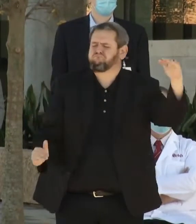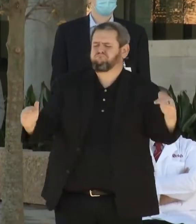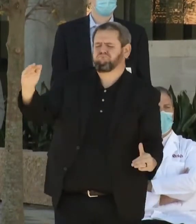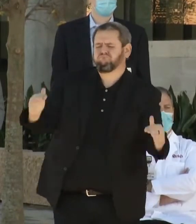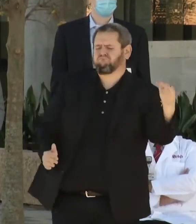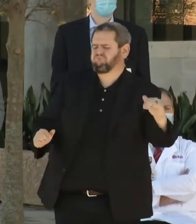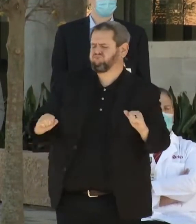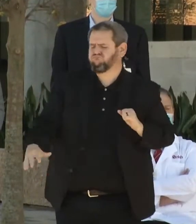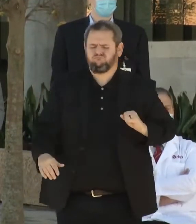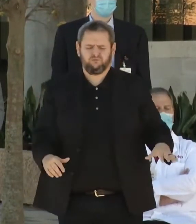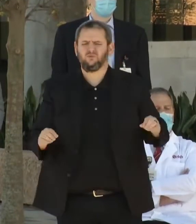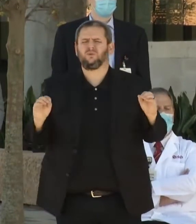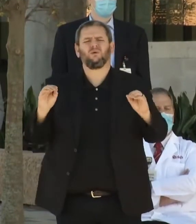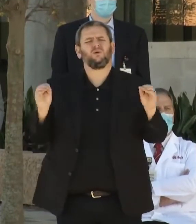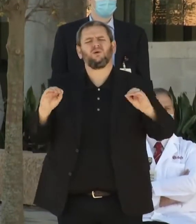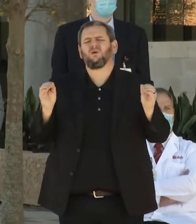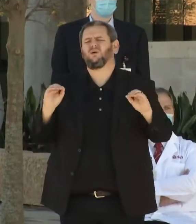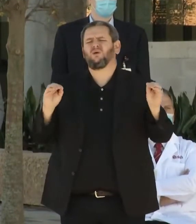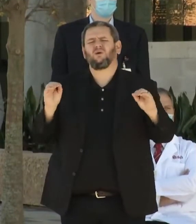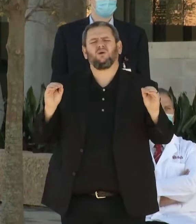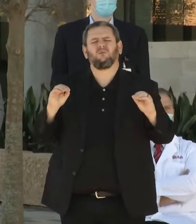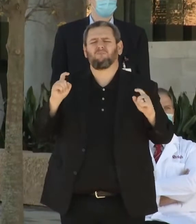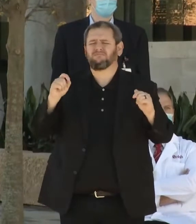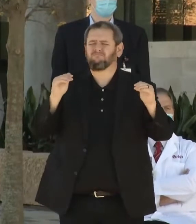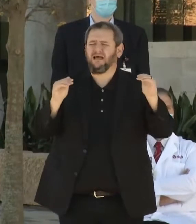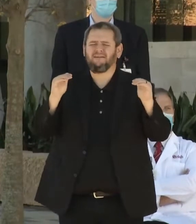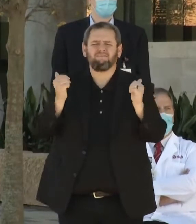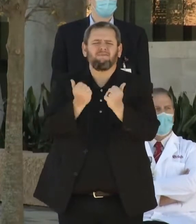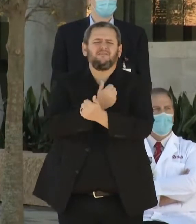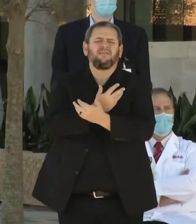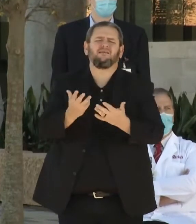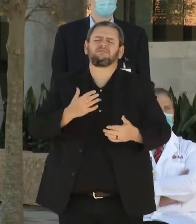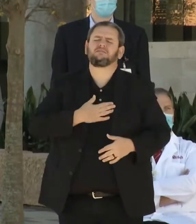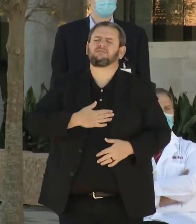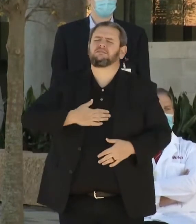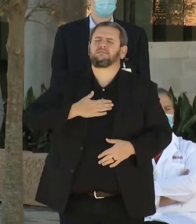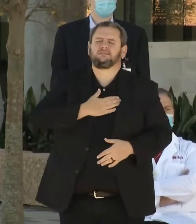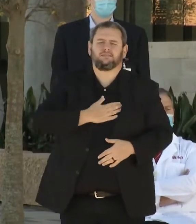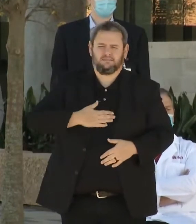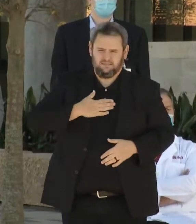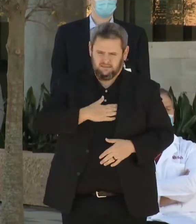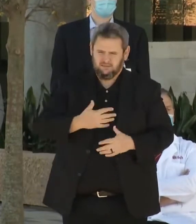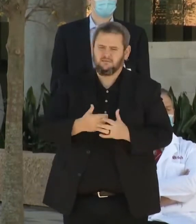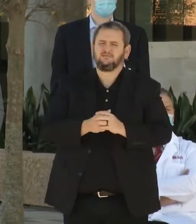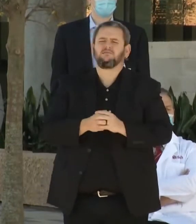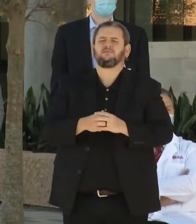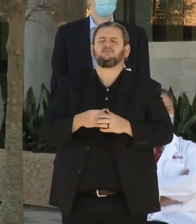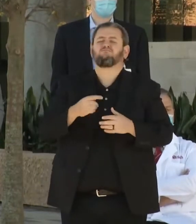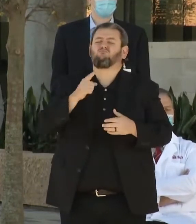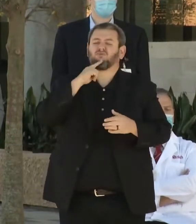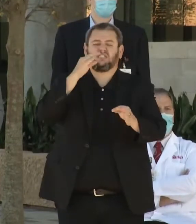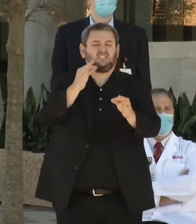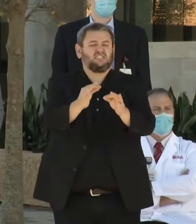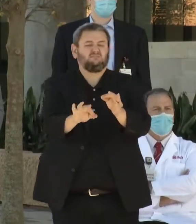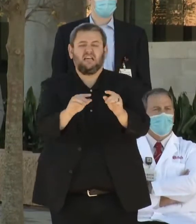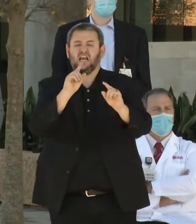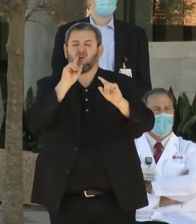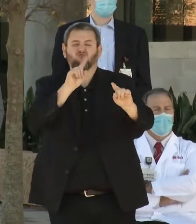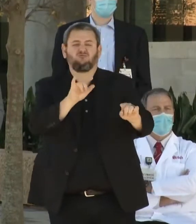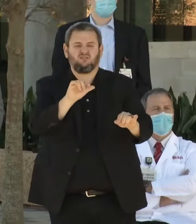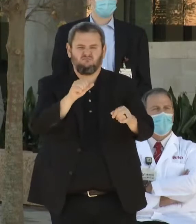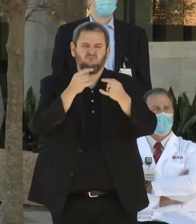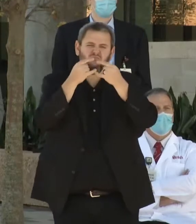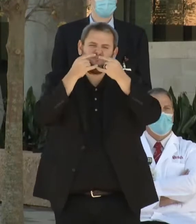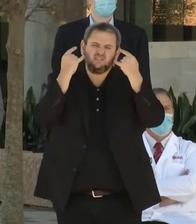by simply wearing a mask. We must prevent the preventable. We know better